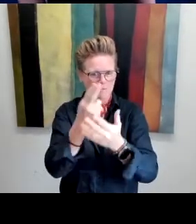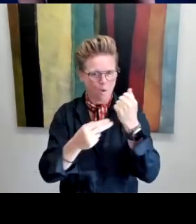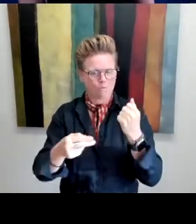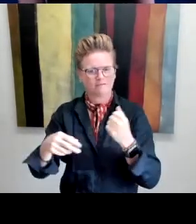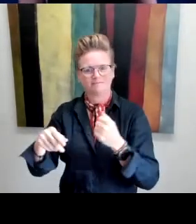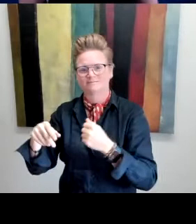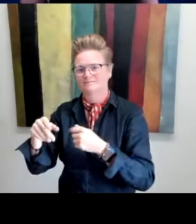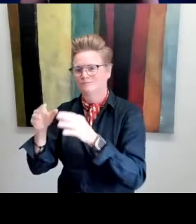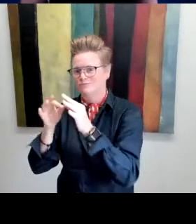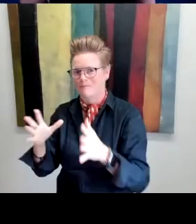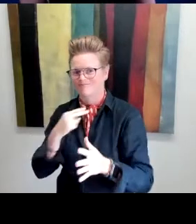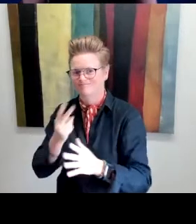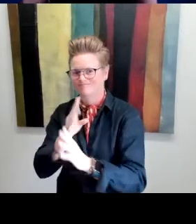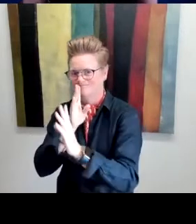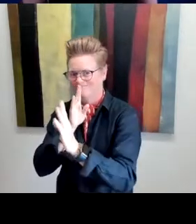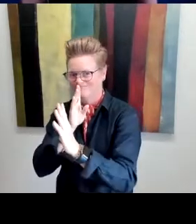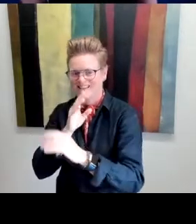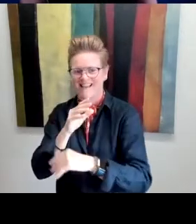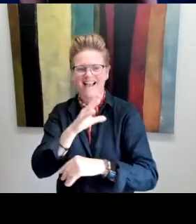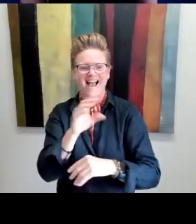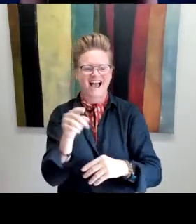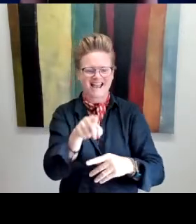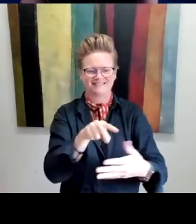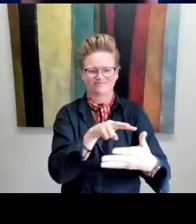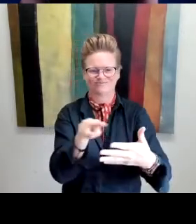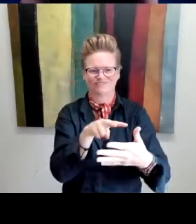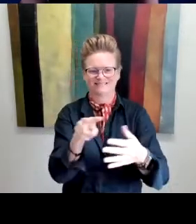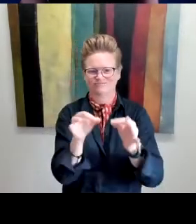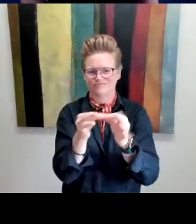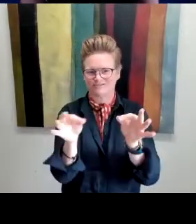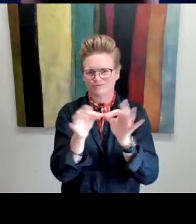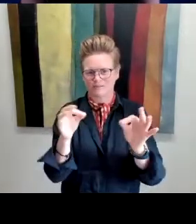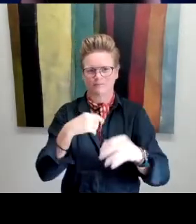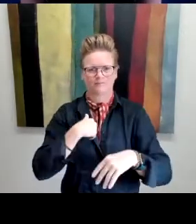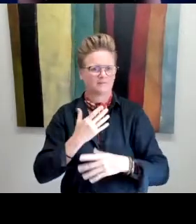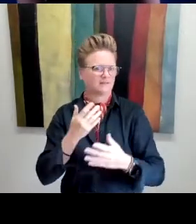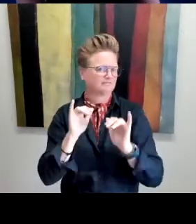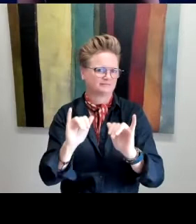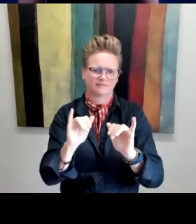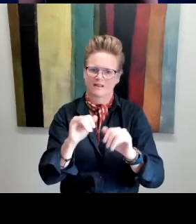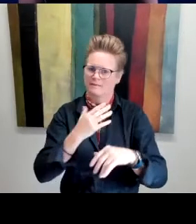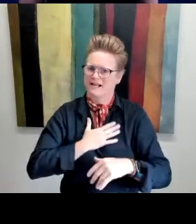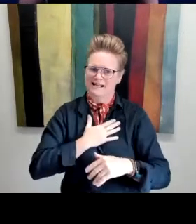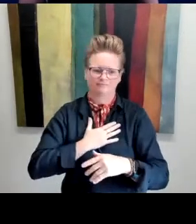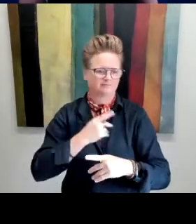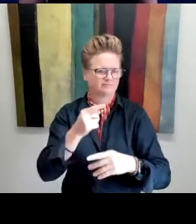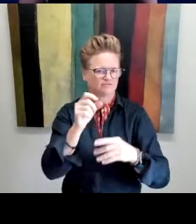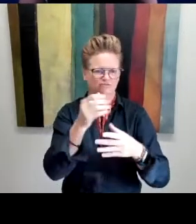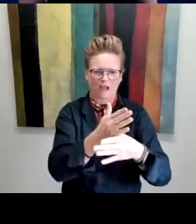Accessible for all right now with both interpreter voices, and you're able to read it